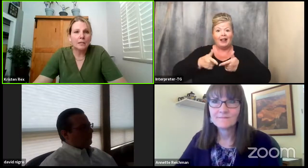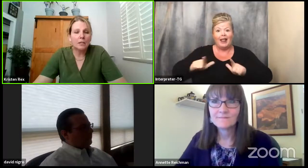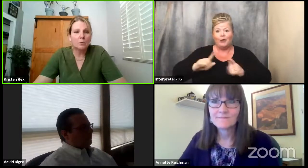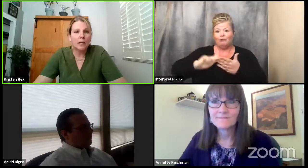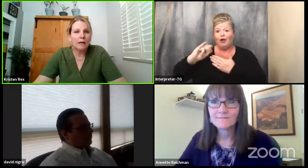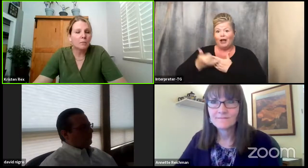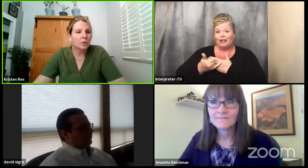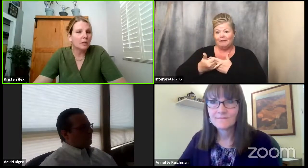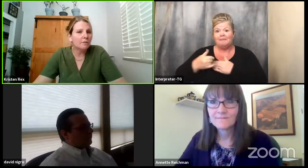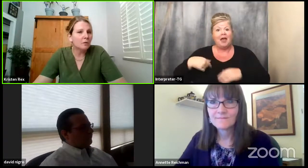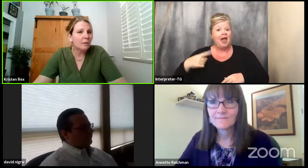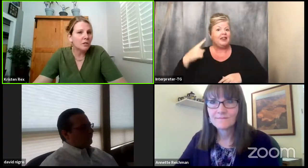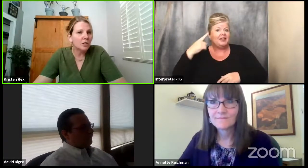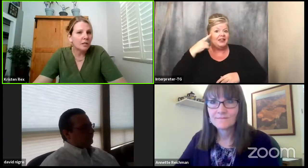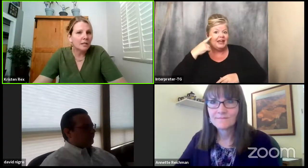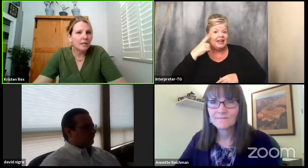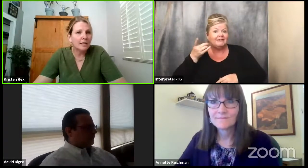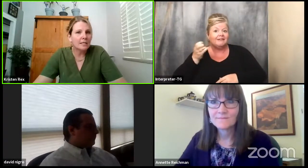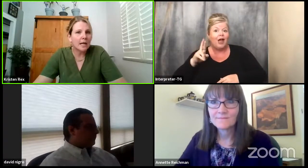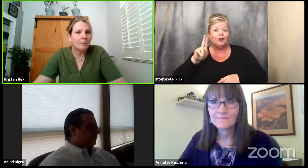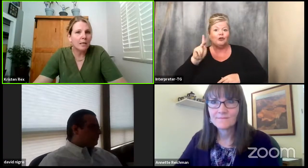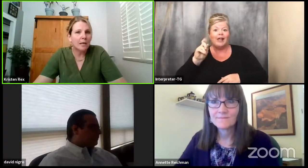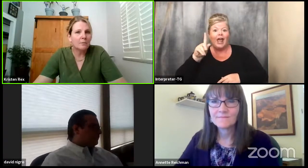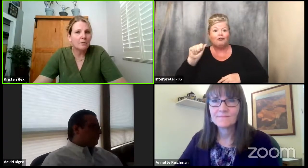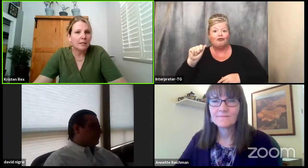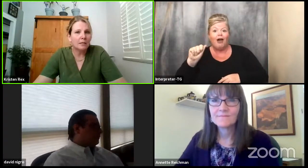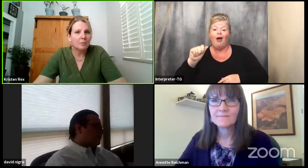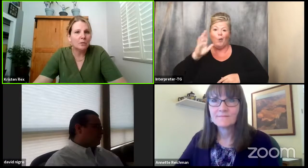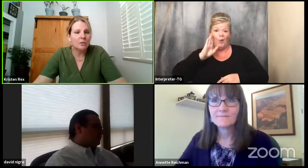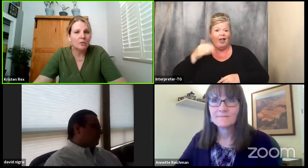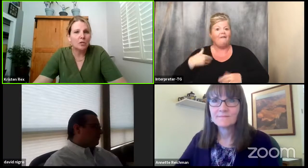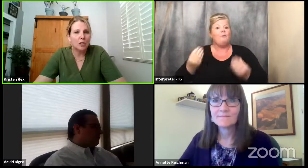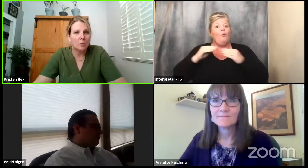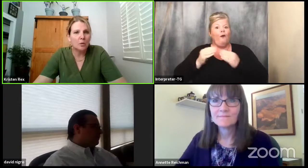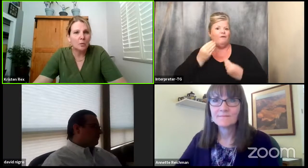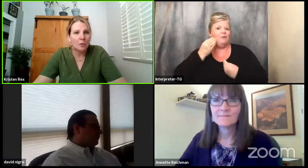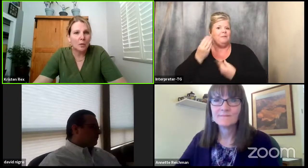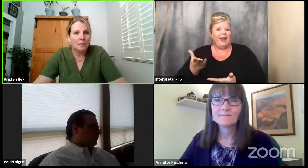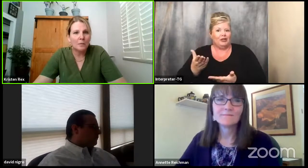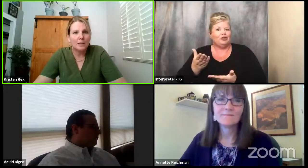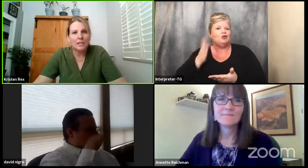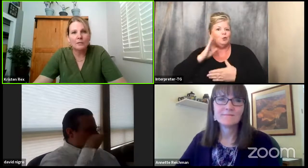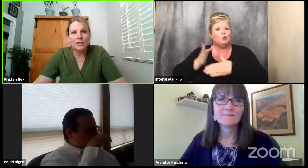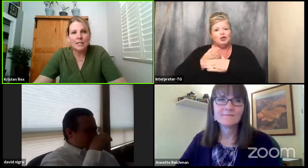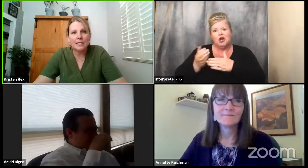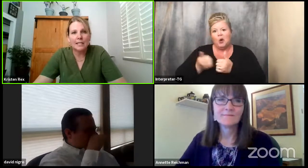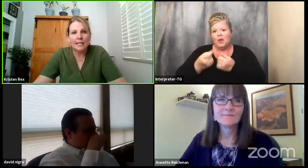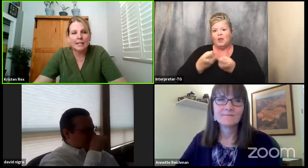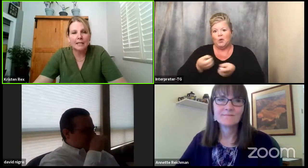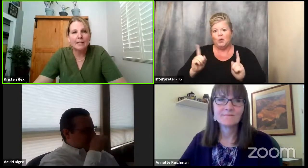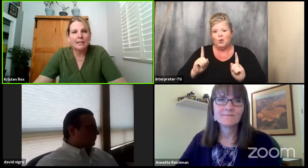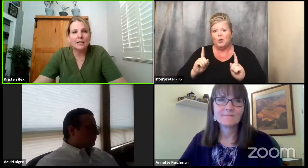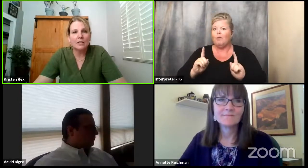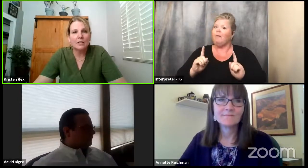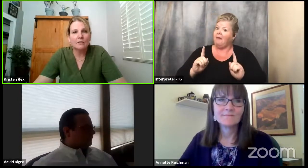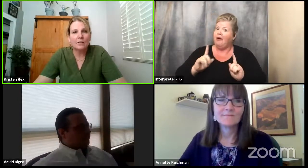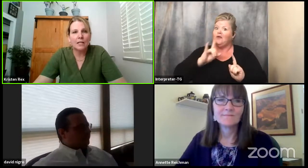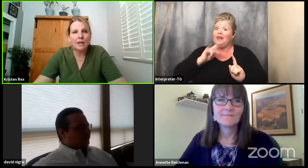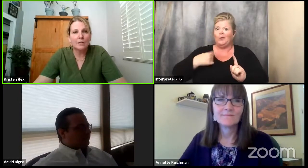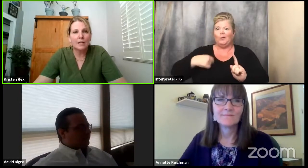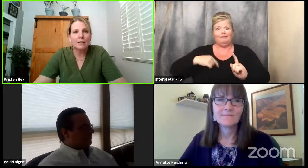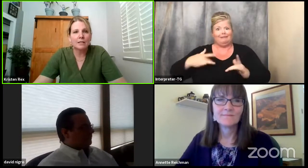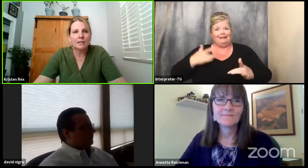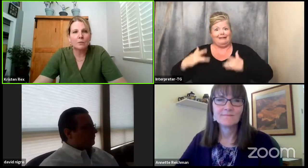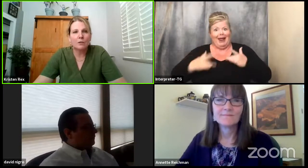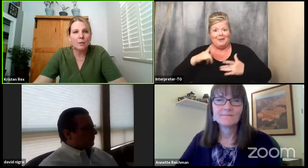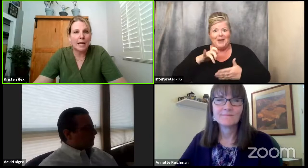Kendra Benedict will have more information as that becomes available to share with the board, but that's very exciting. They just found